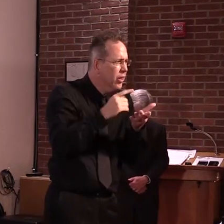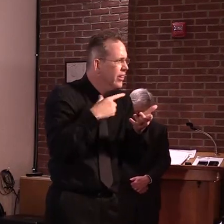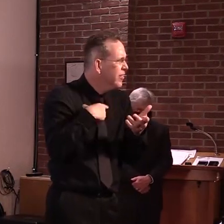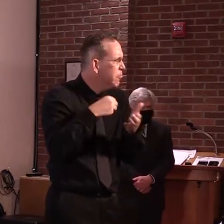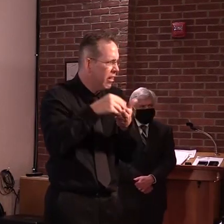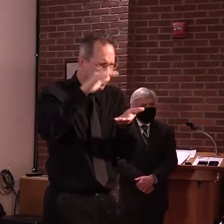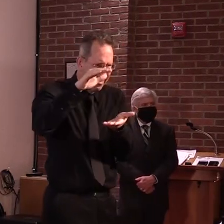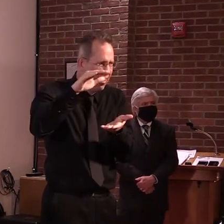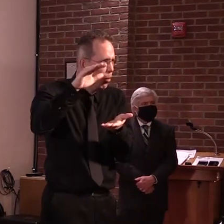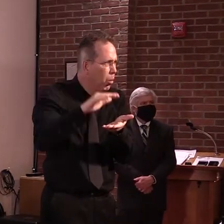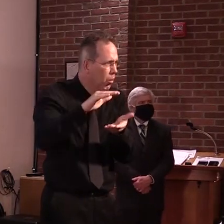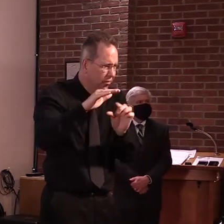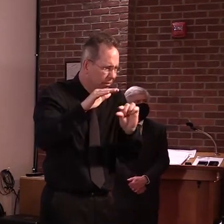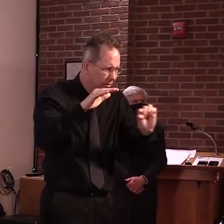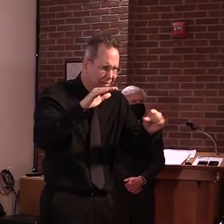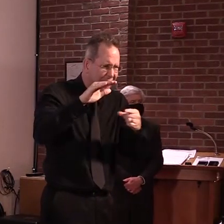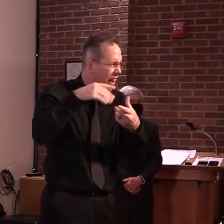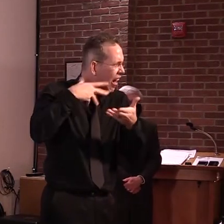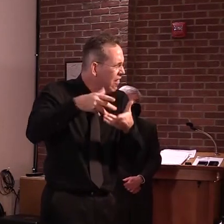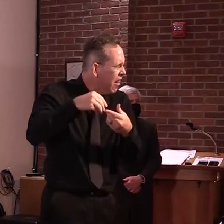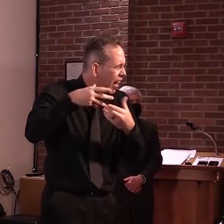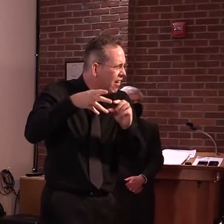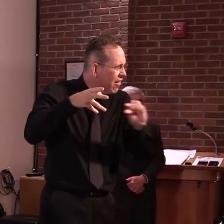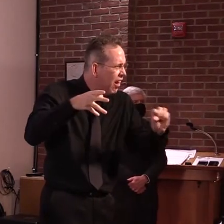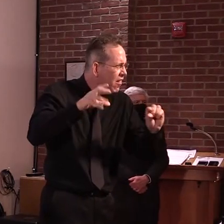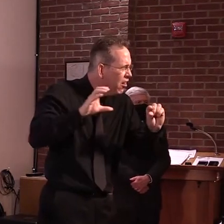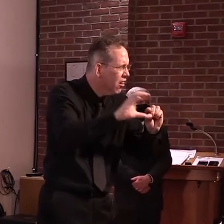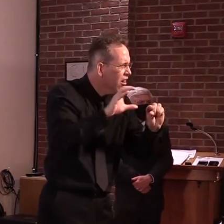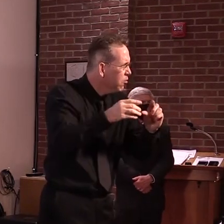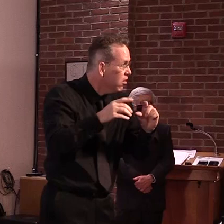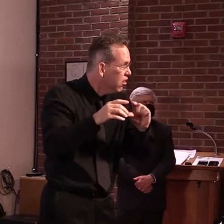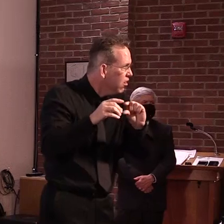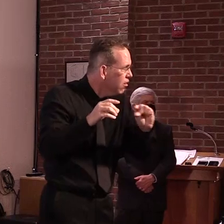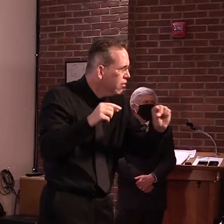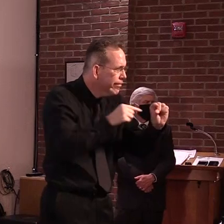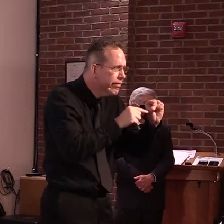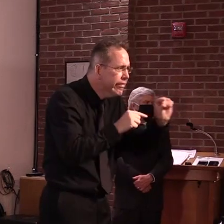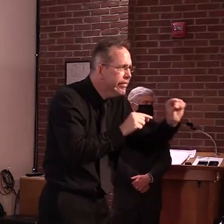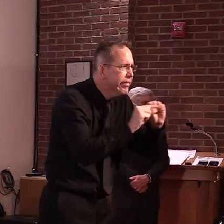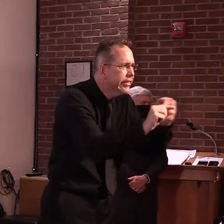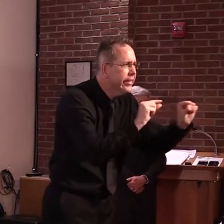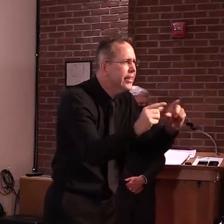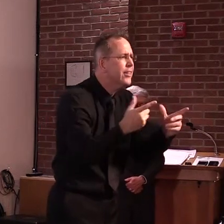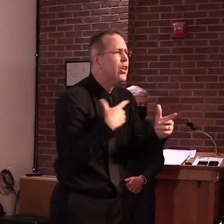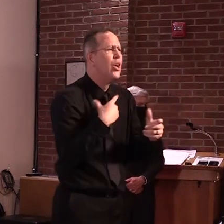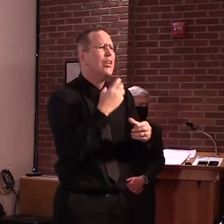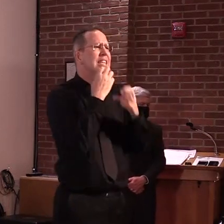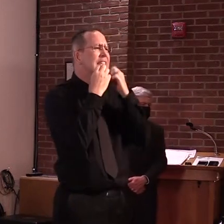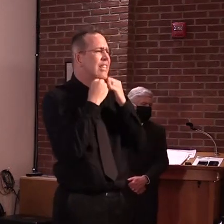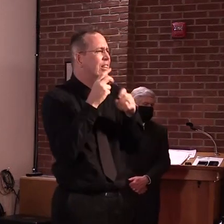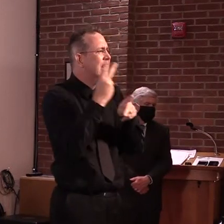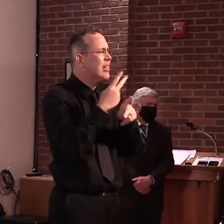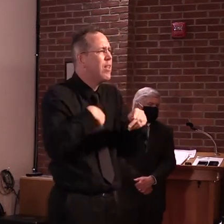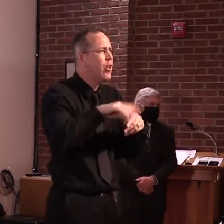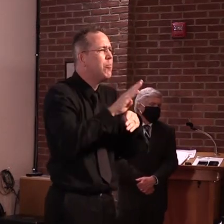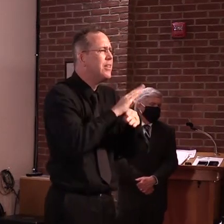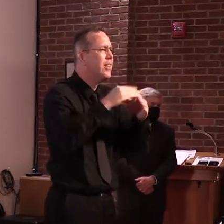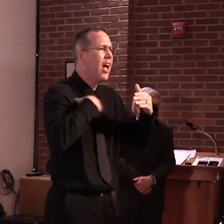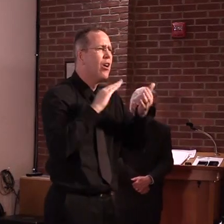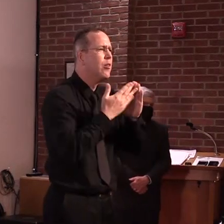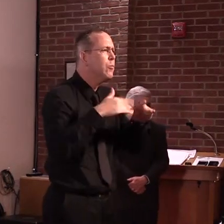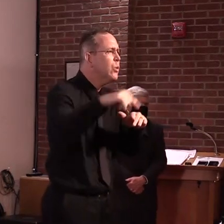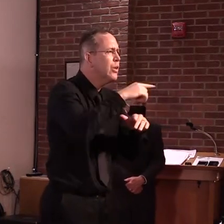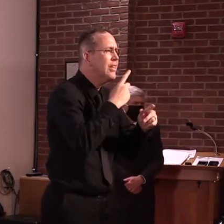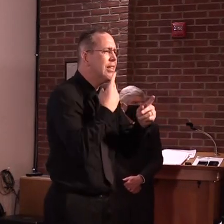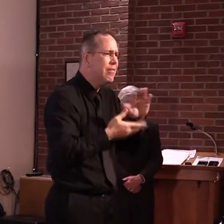vibrant downtowns with entrepreneurial spirit, and keep tax dollars flowing that are used to educate our kids, fix our